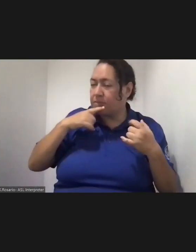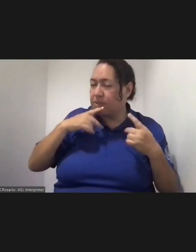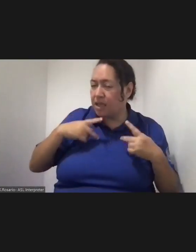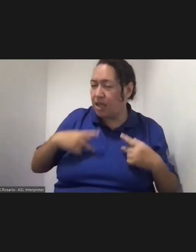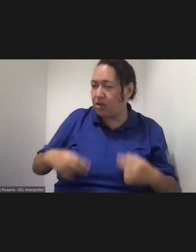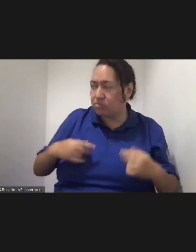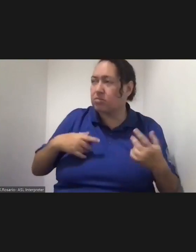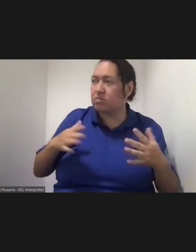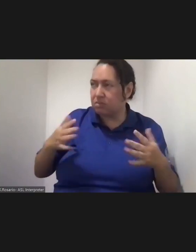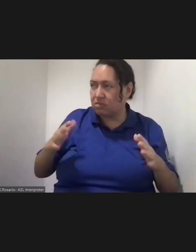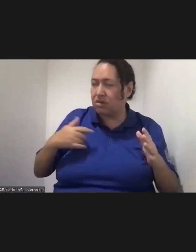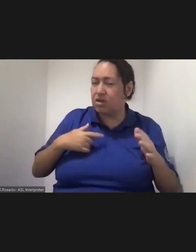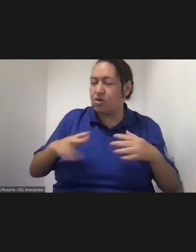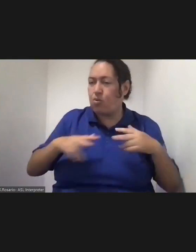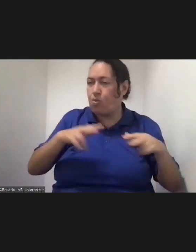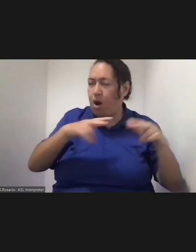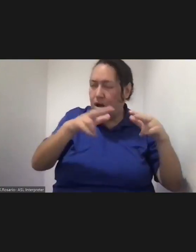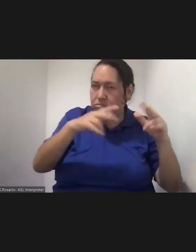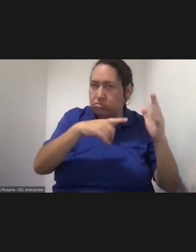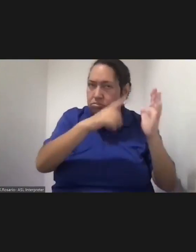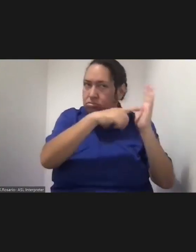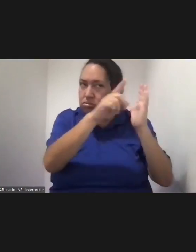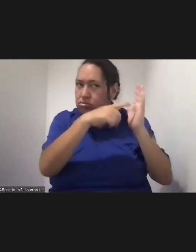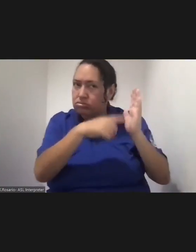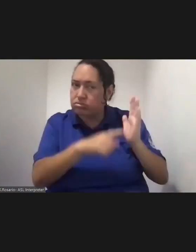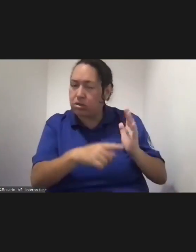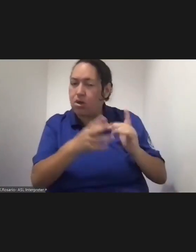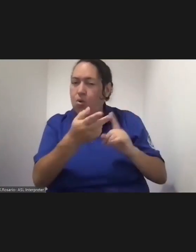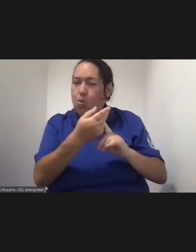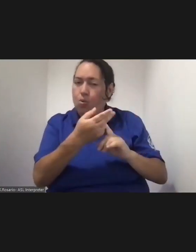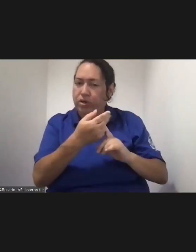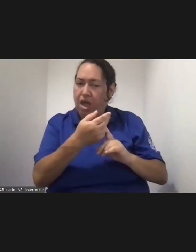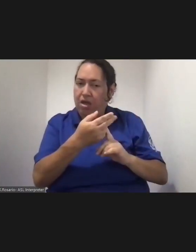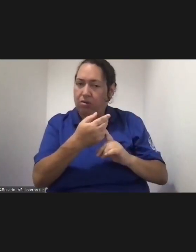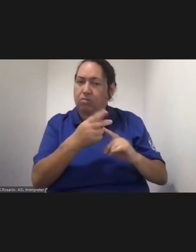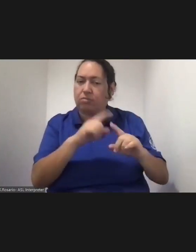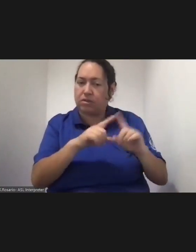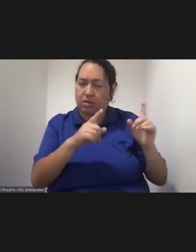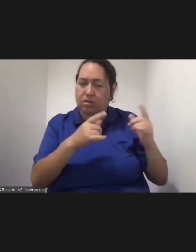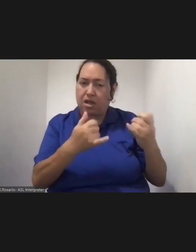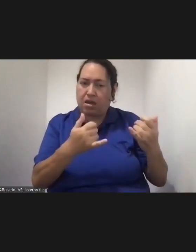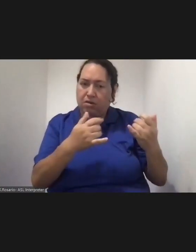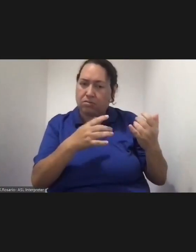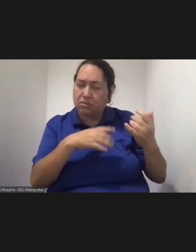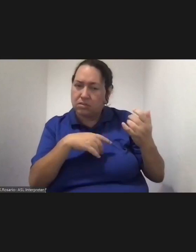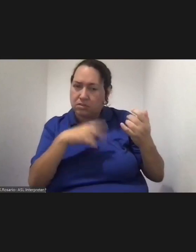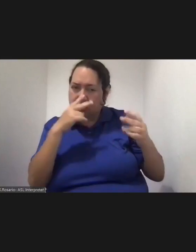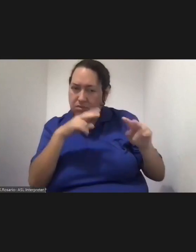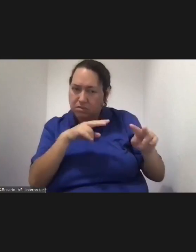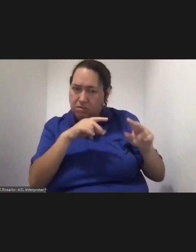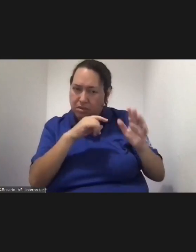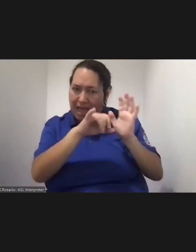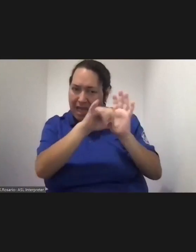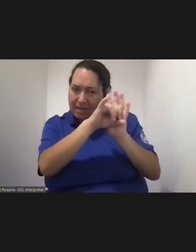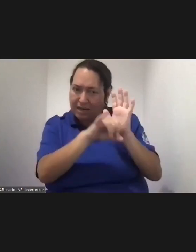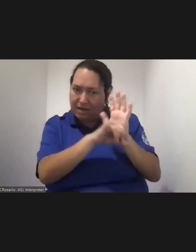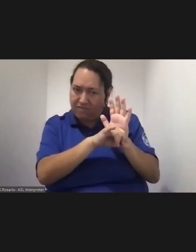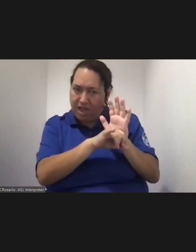at the hotel yesterday. Part of the case investigation is to actually identify where